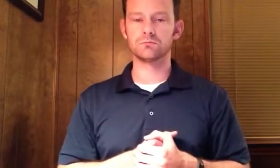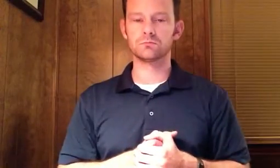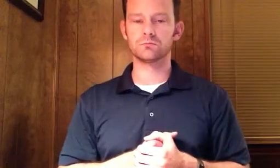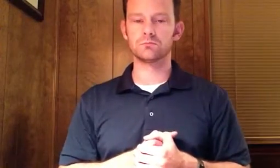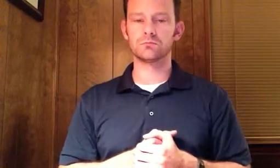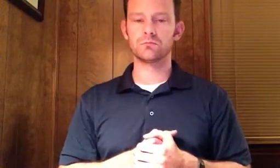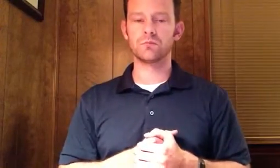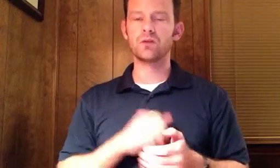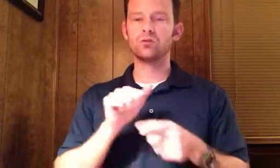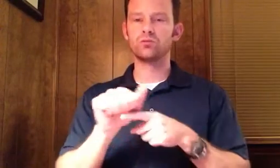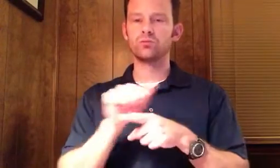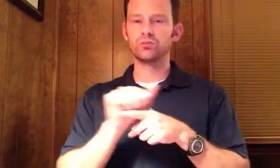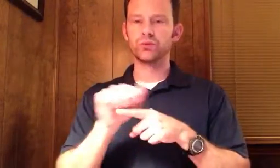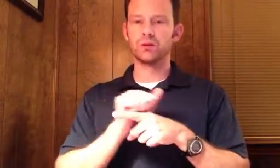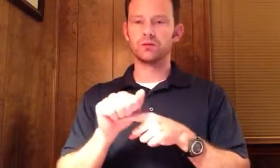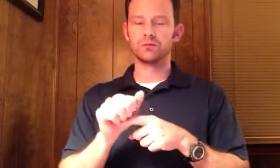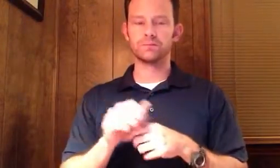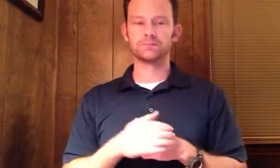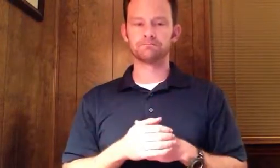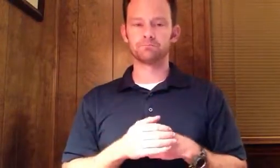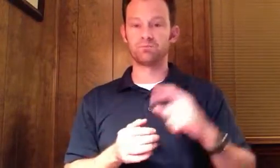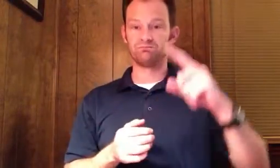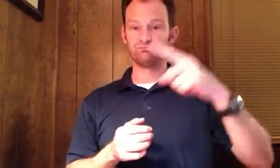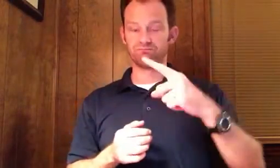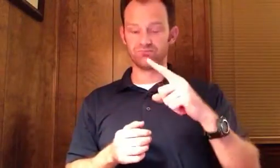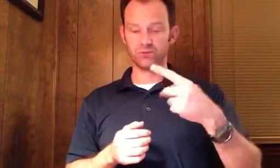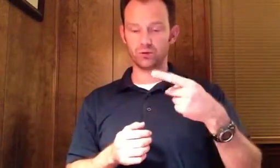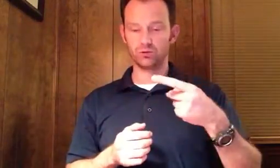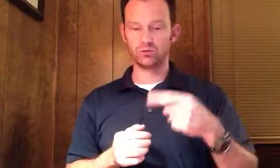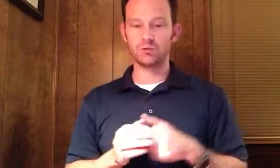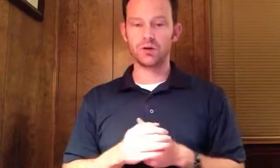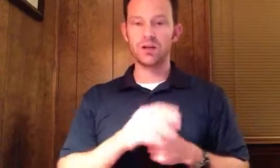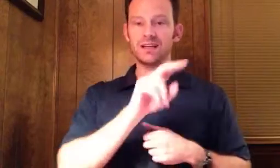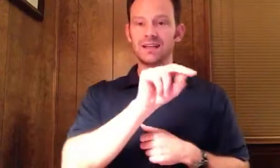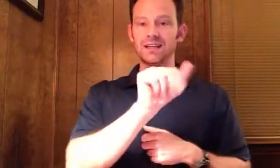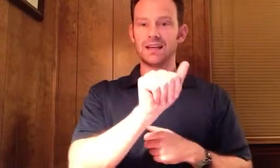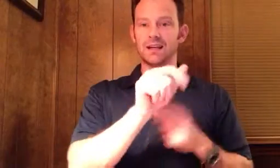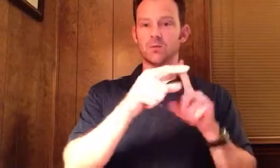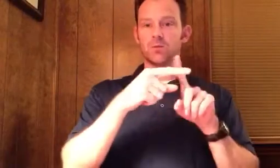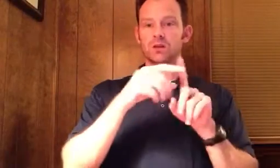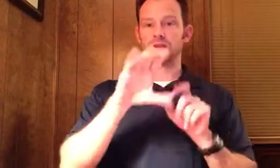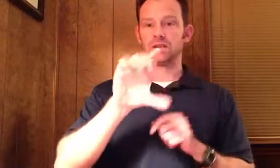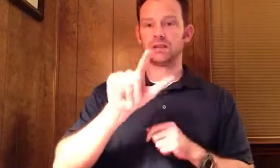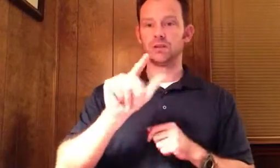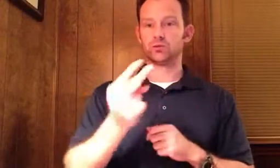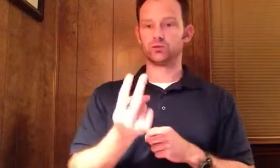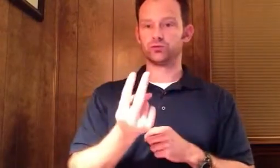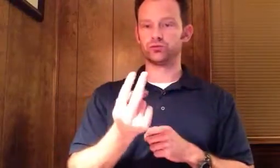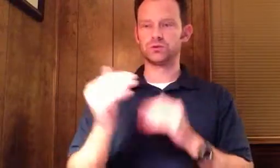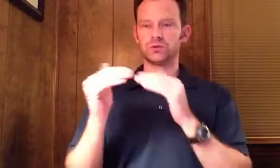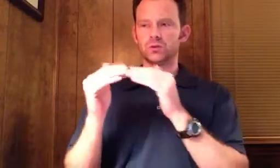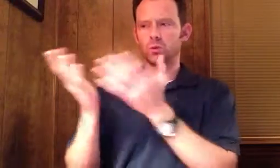Let's practice. Sodium reacts with chlorine gas. See if you can write and balance this equation. Predict the products.